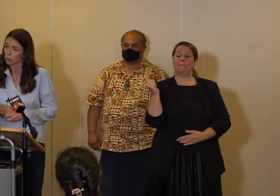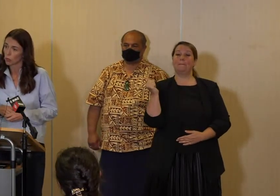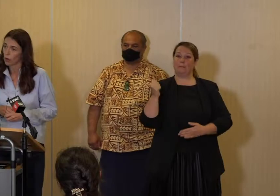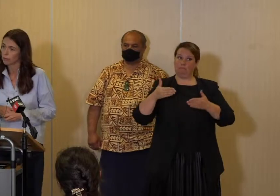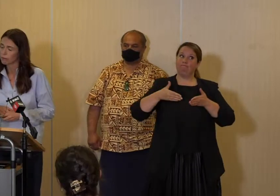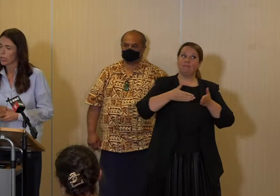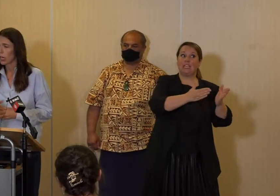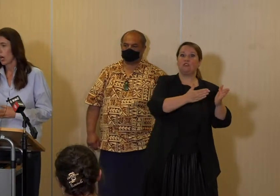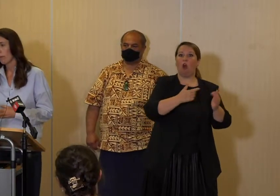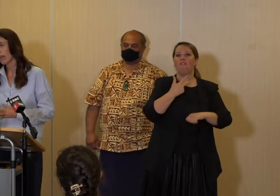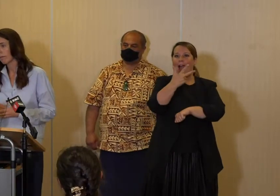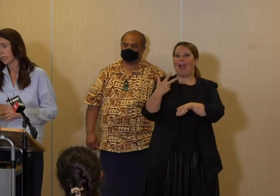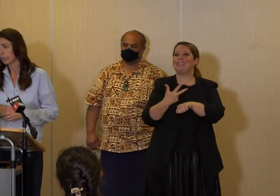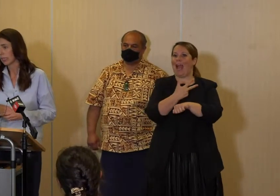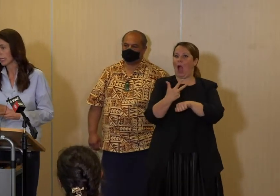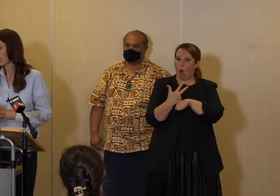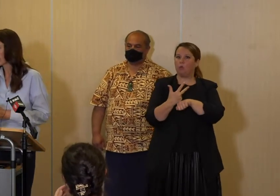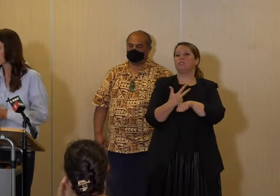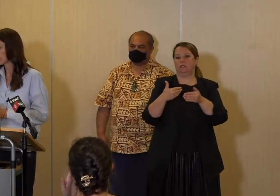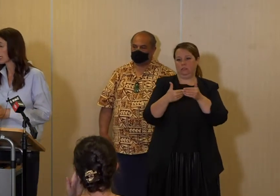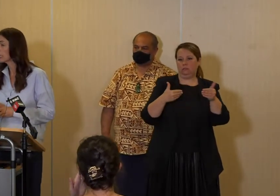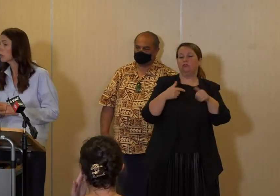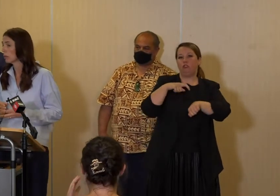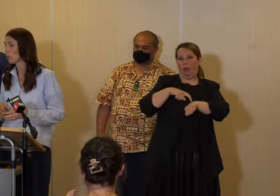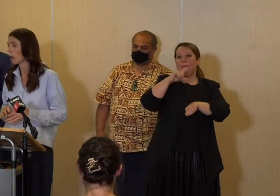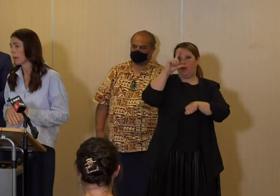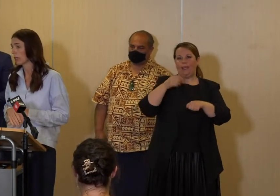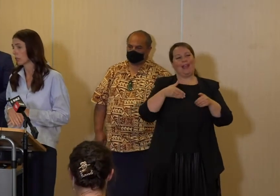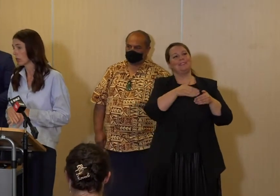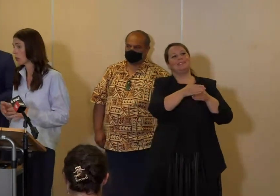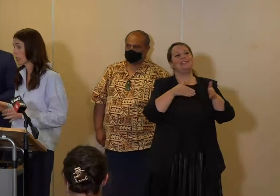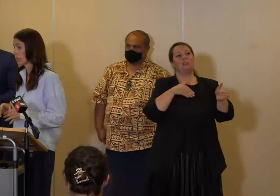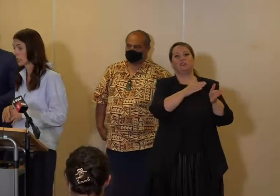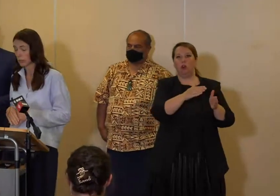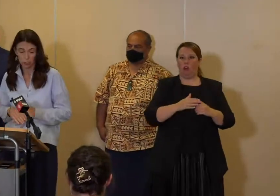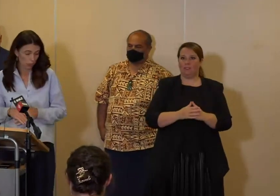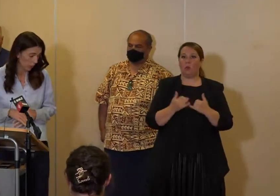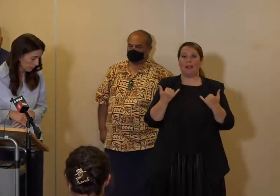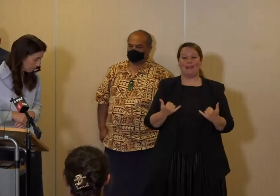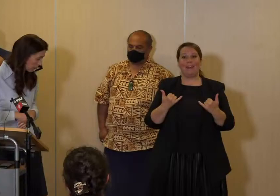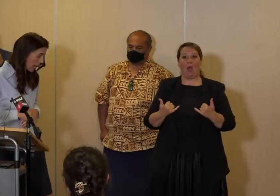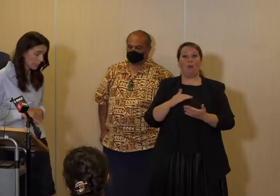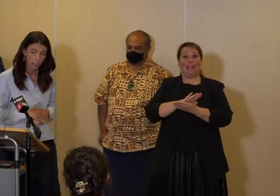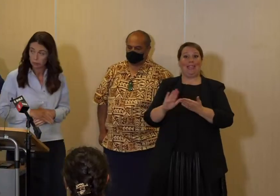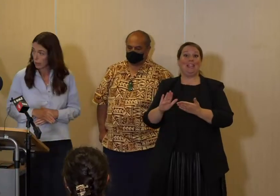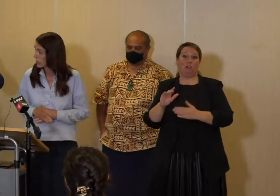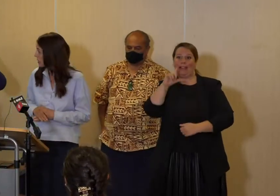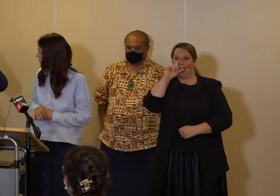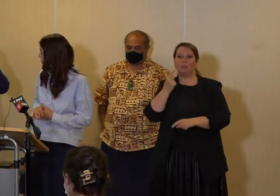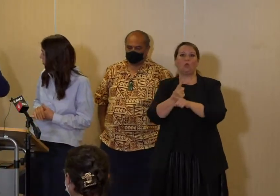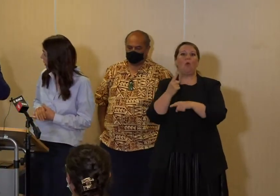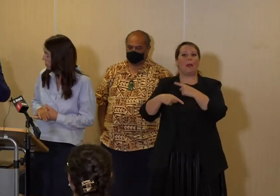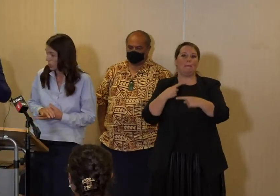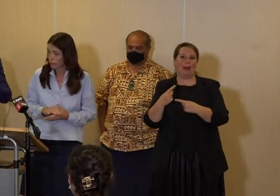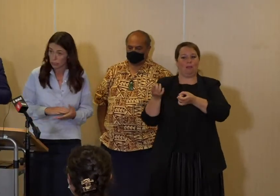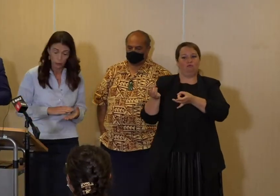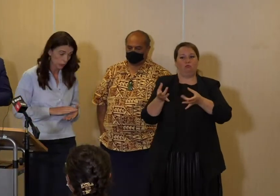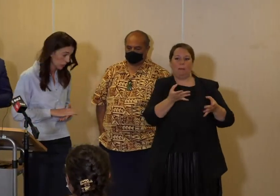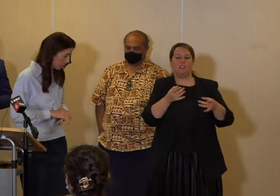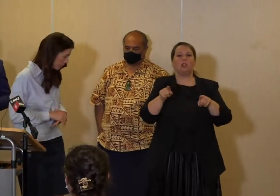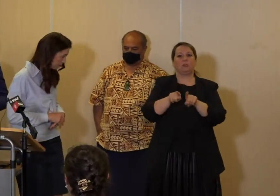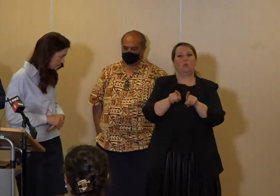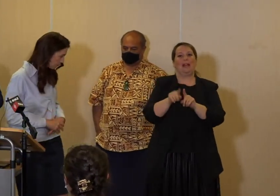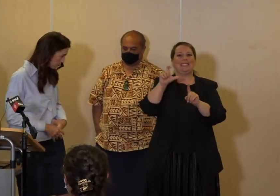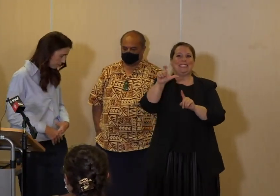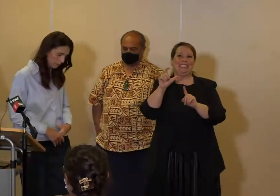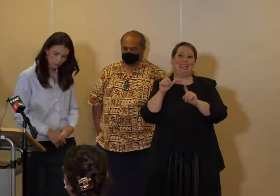have what is required. I might have Minister Henare just say a little bit more about the reconnaissance mission though, and perhaps the C-130, which I haven't spoken